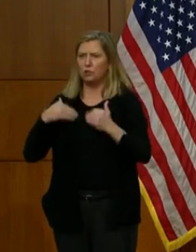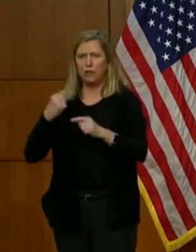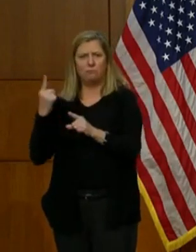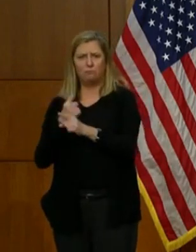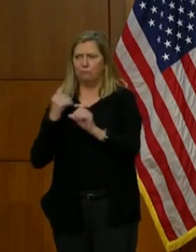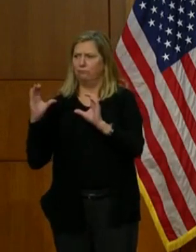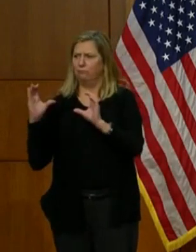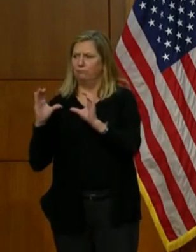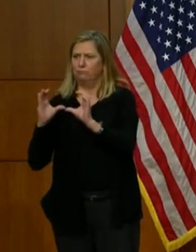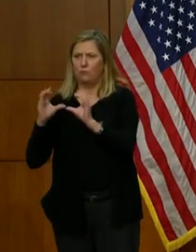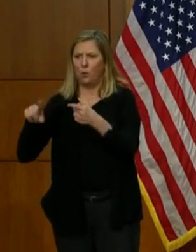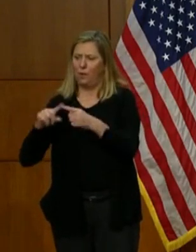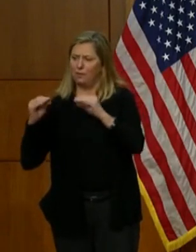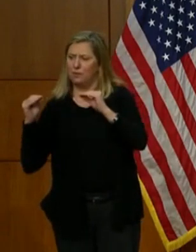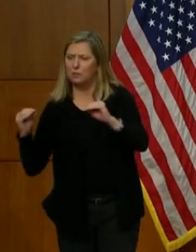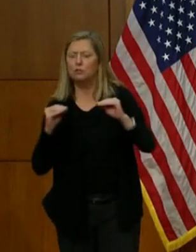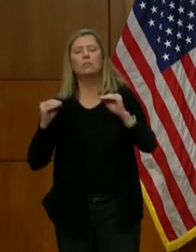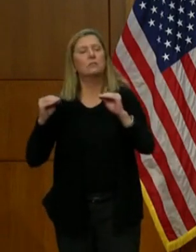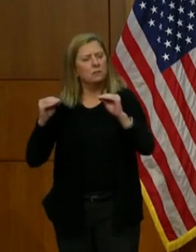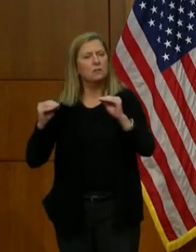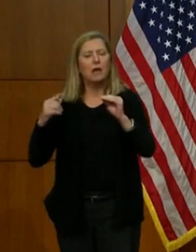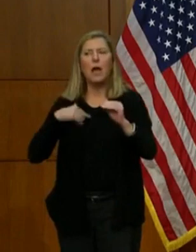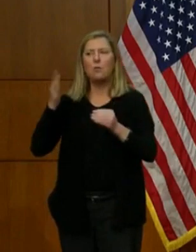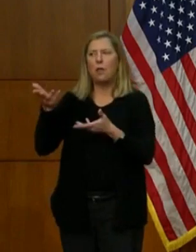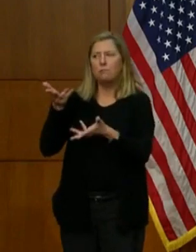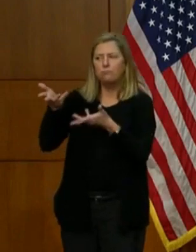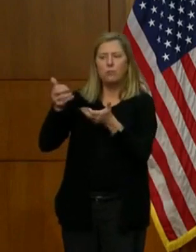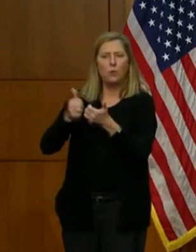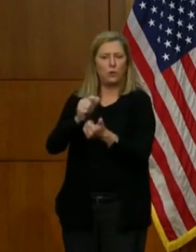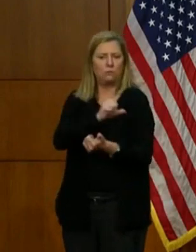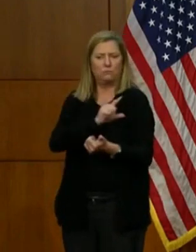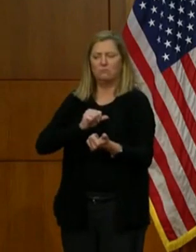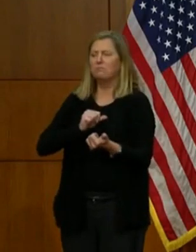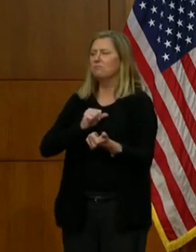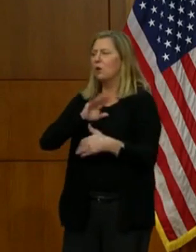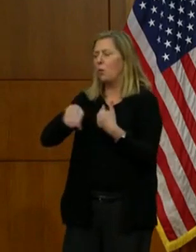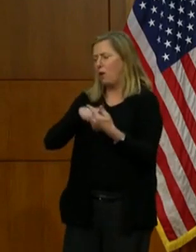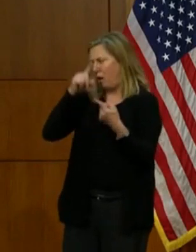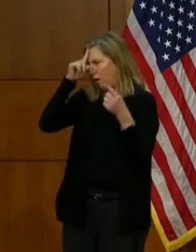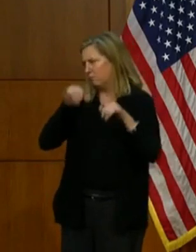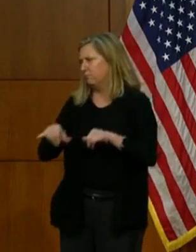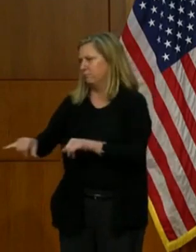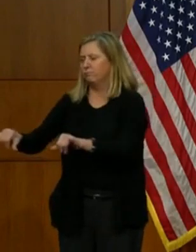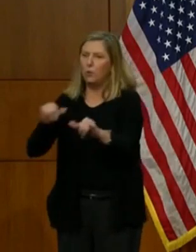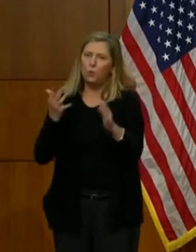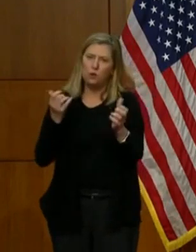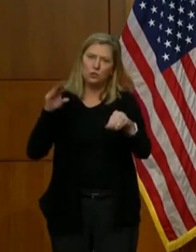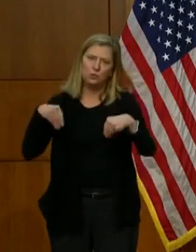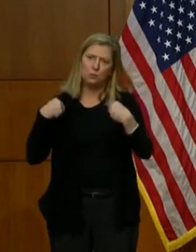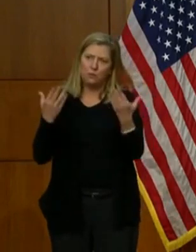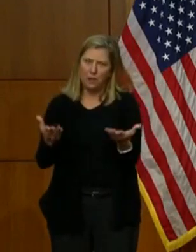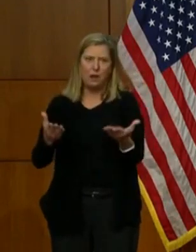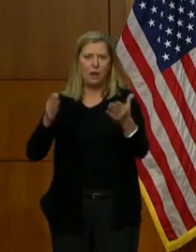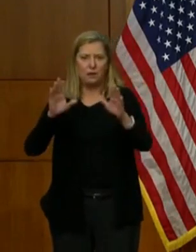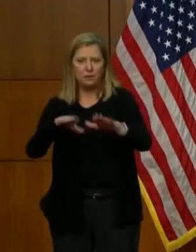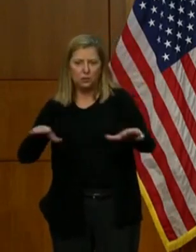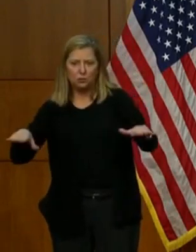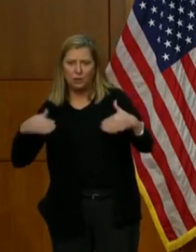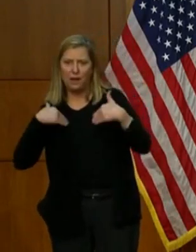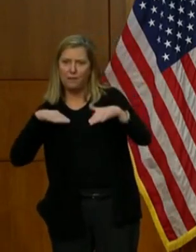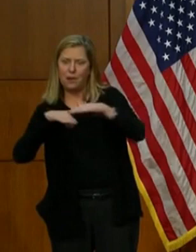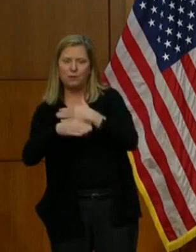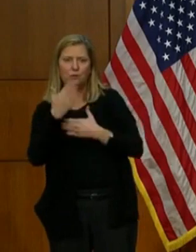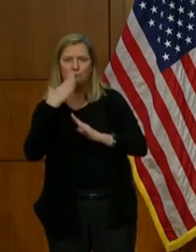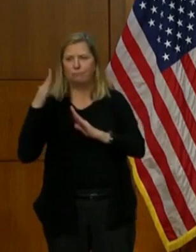continue to work with our legislators. Again, we're all on the same sheet of music. We want to provide all of our children access to a